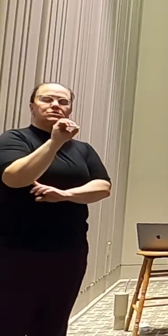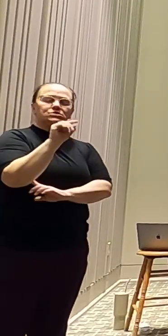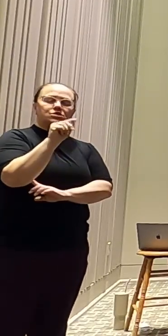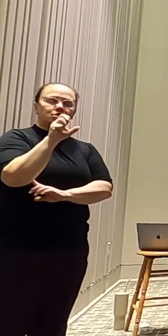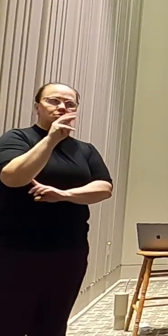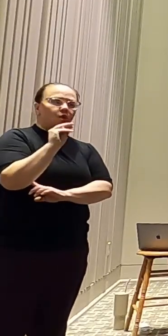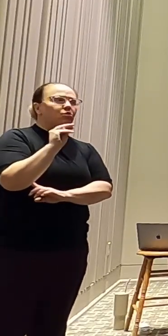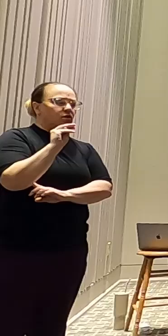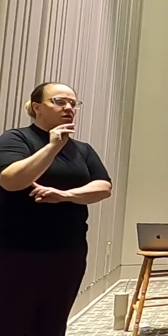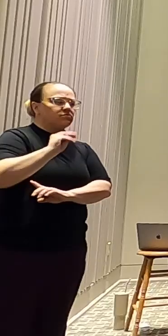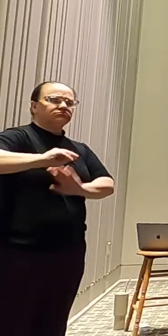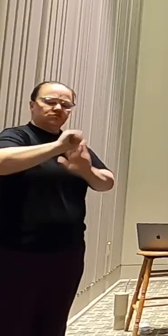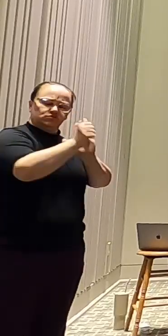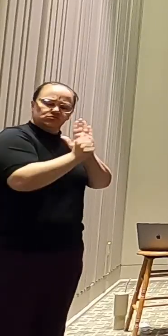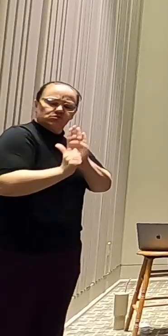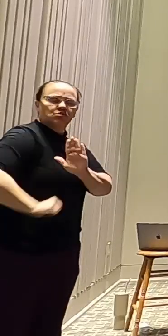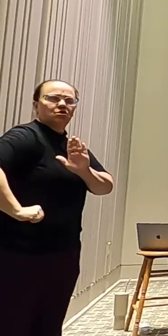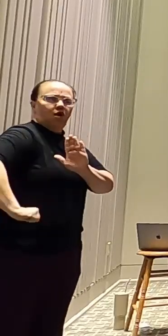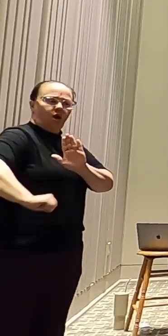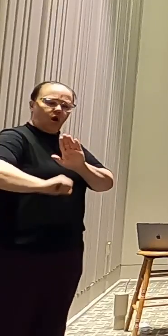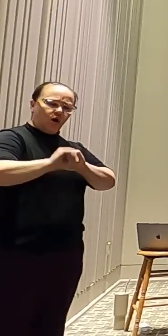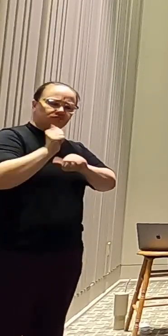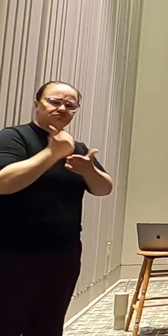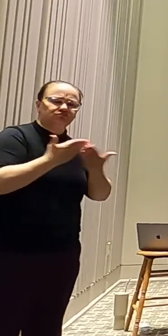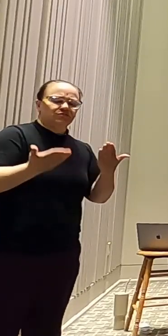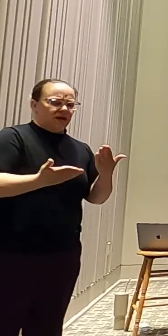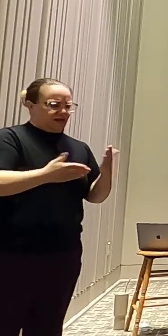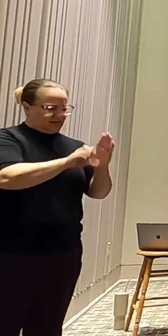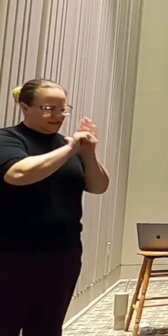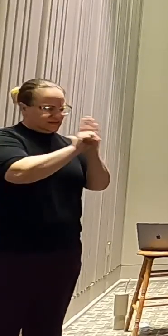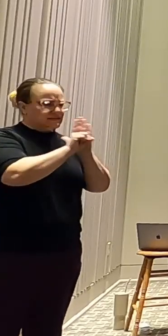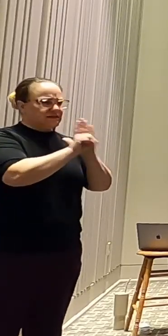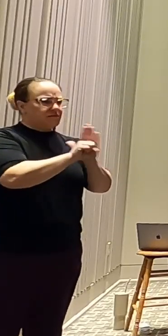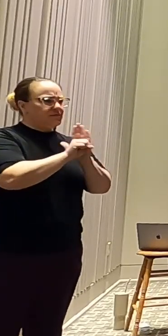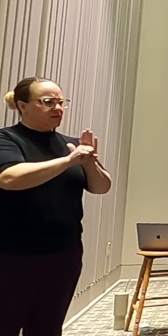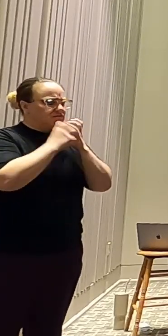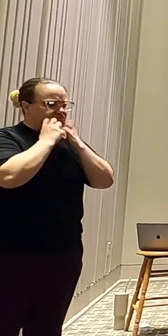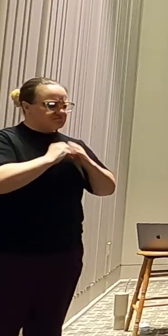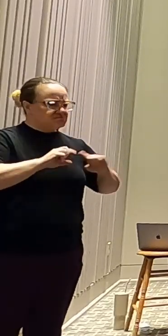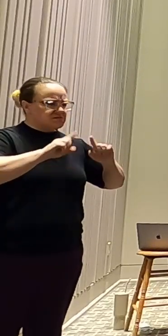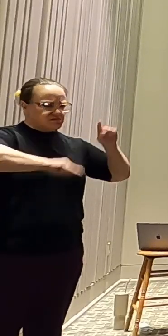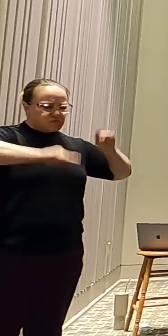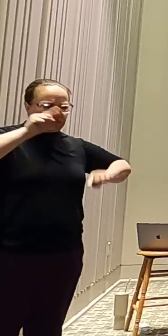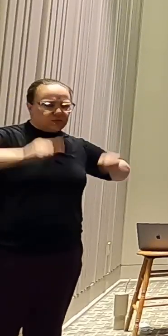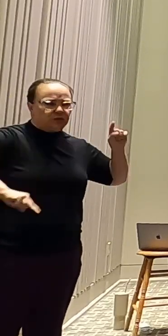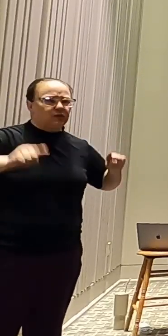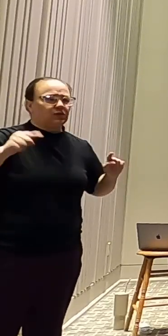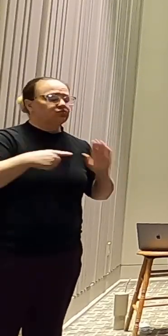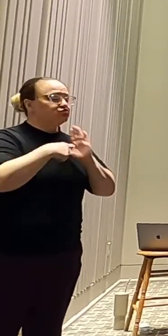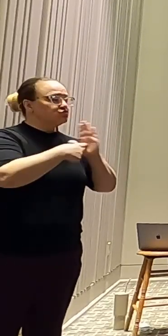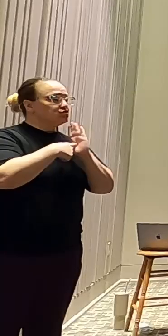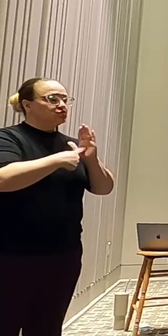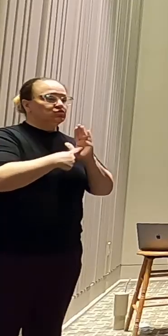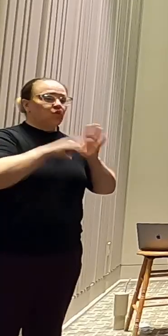that contains imagery that is deeply symbolic, representing family lineage, historical events, myths, or spiritual